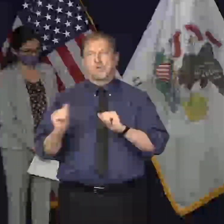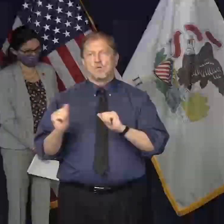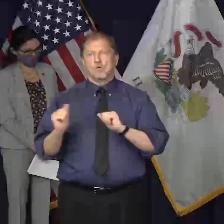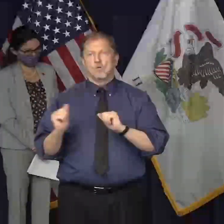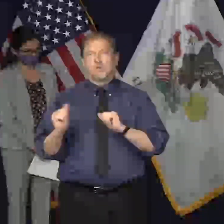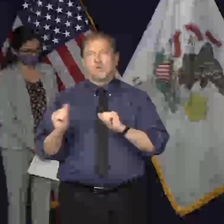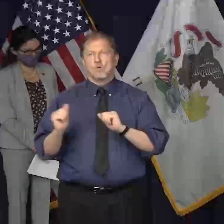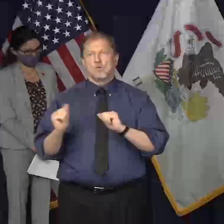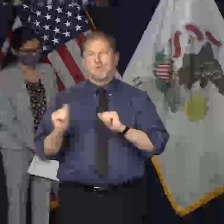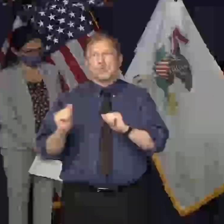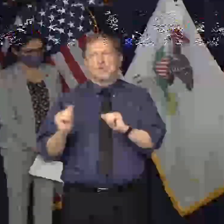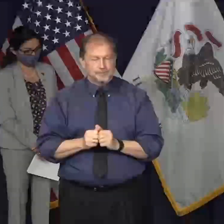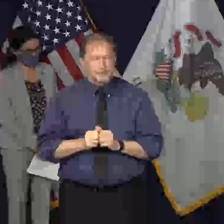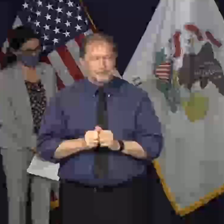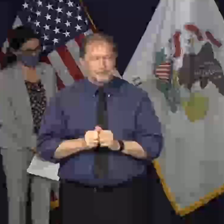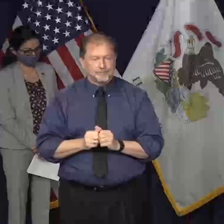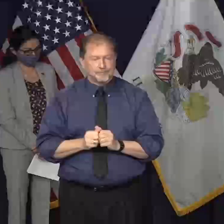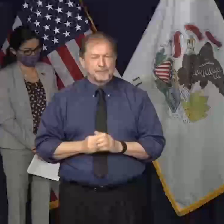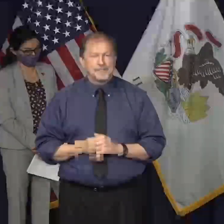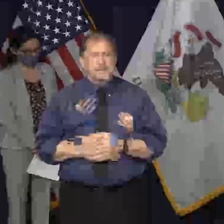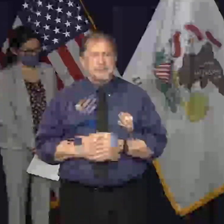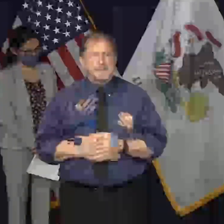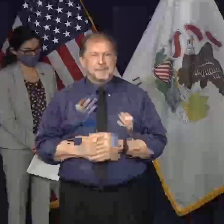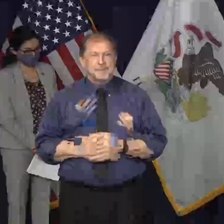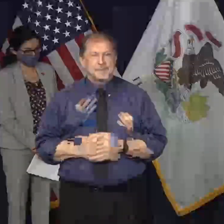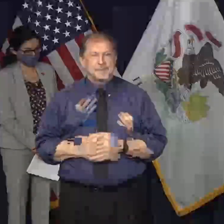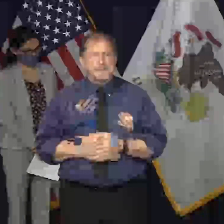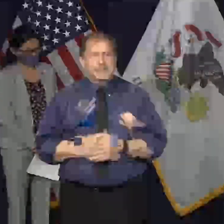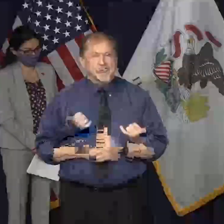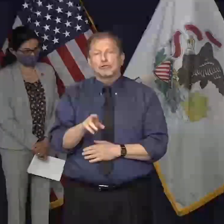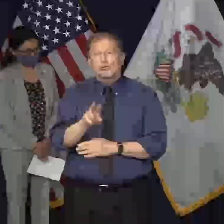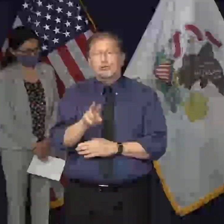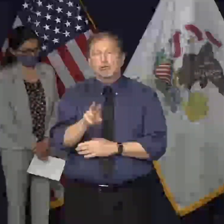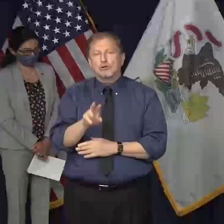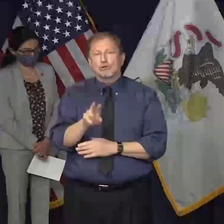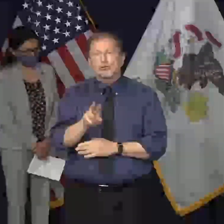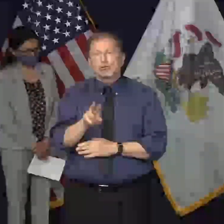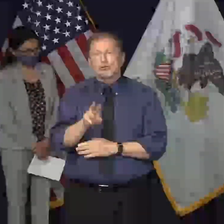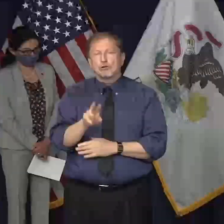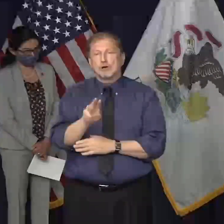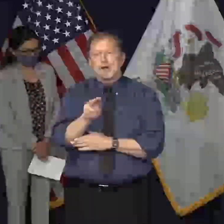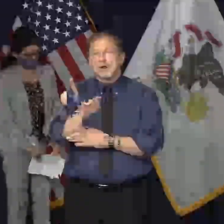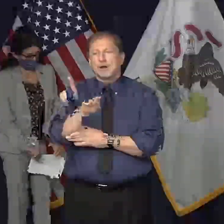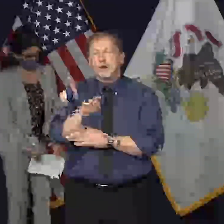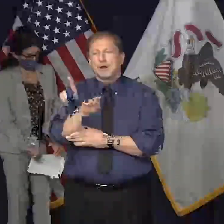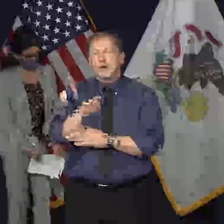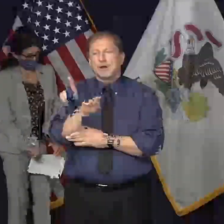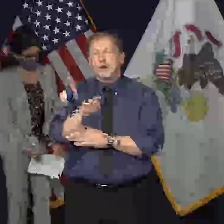together. Thank you, and now I'd like to turn it over to Dr. Marina Del Rios. Doctor.